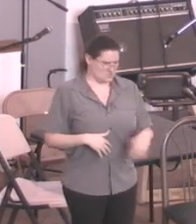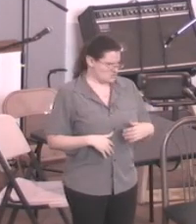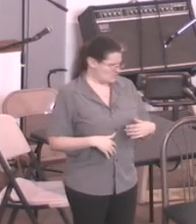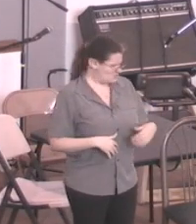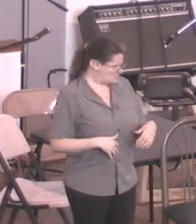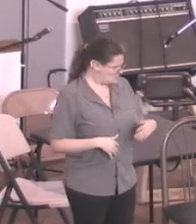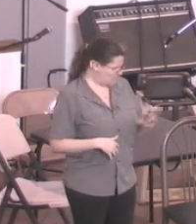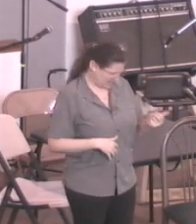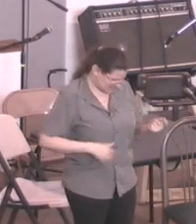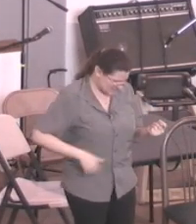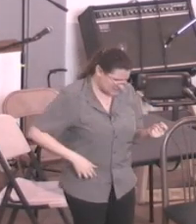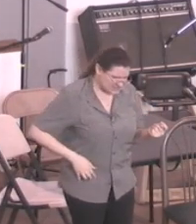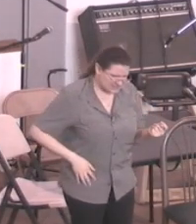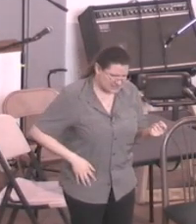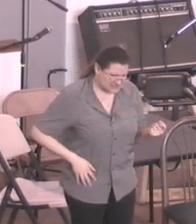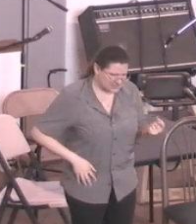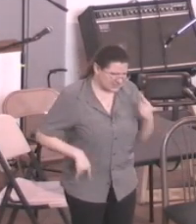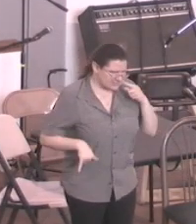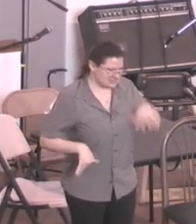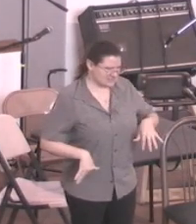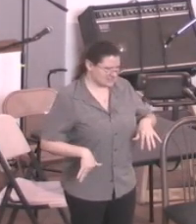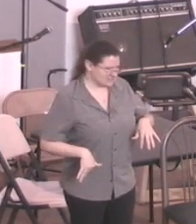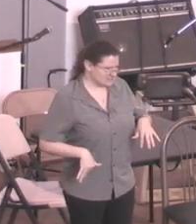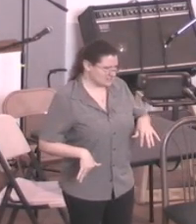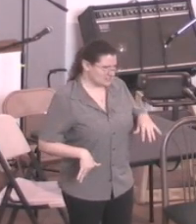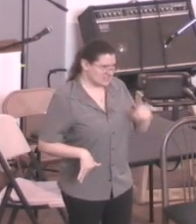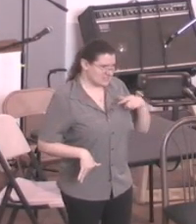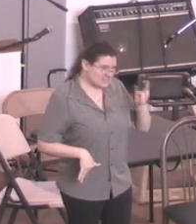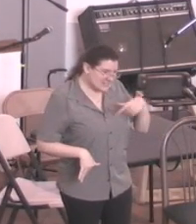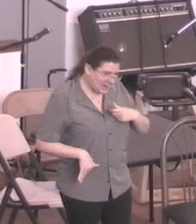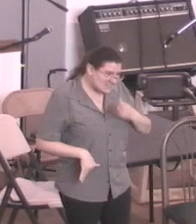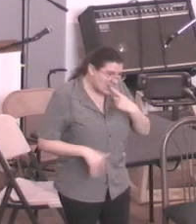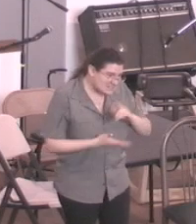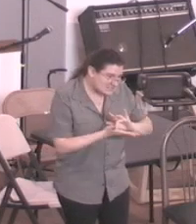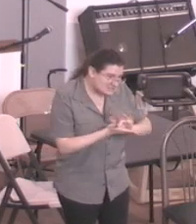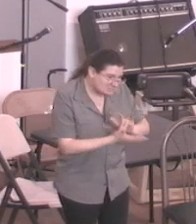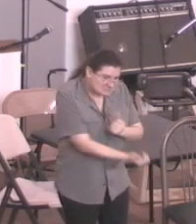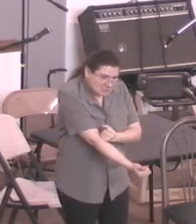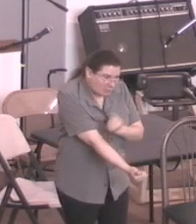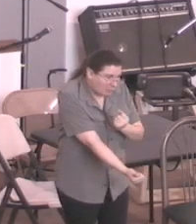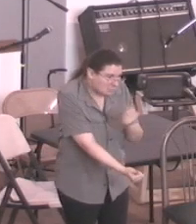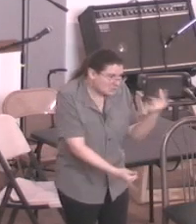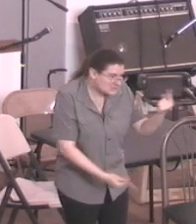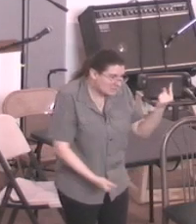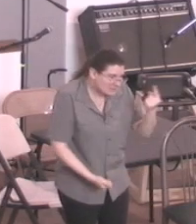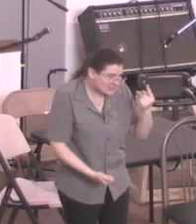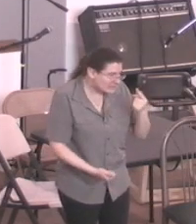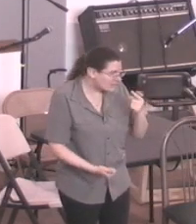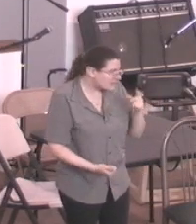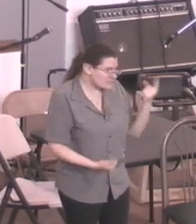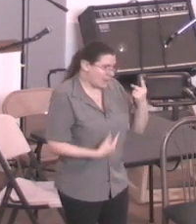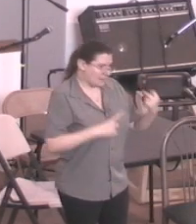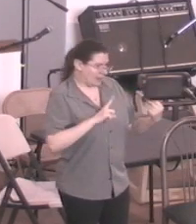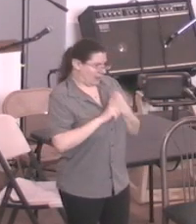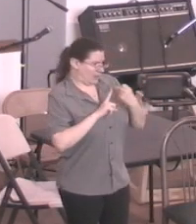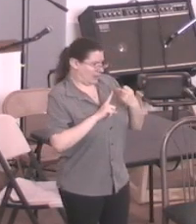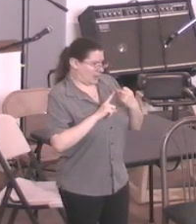what? I'm thinking, man, did I take some dope or something that morning? I mean, something